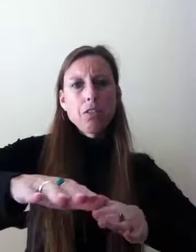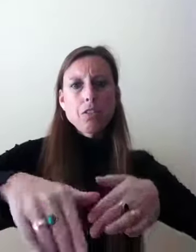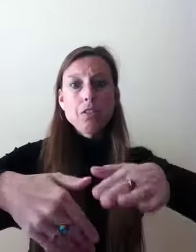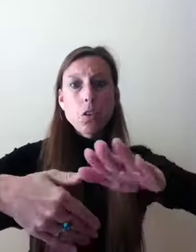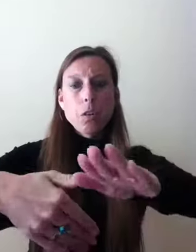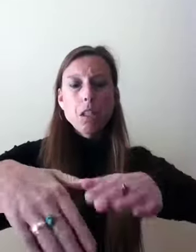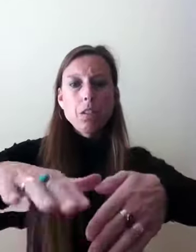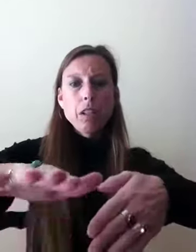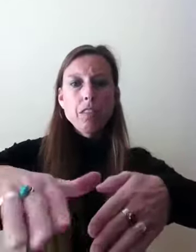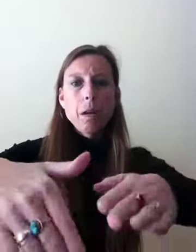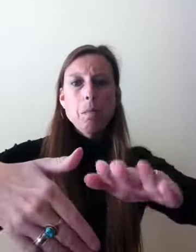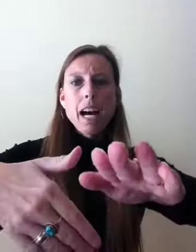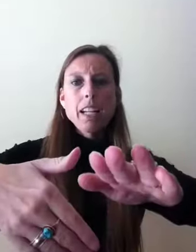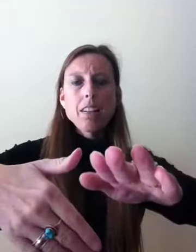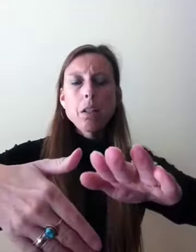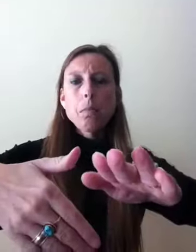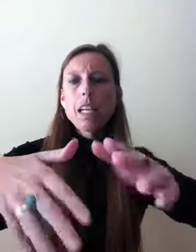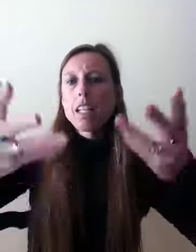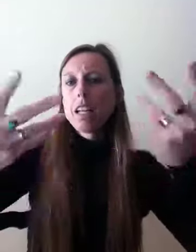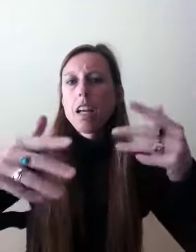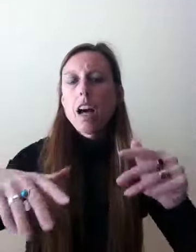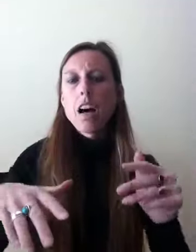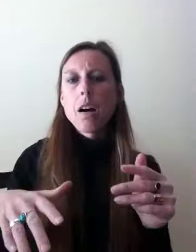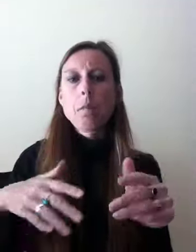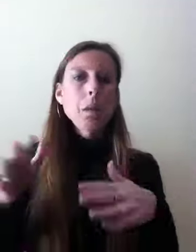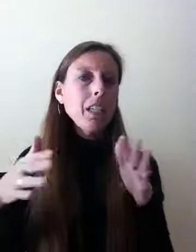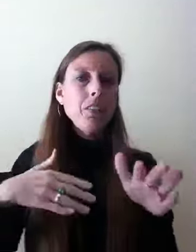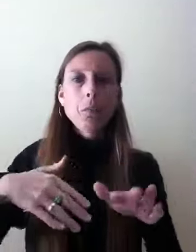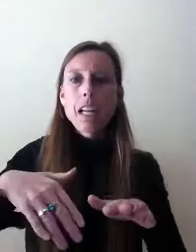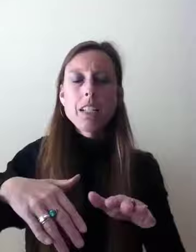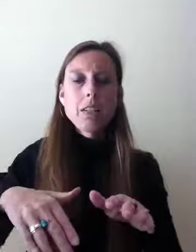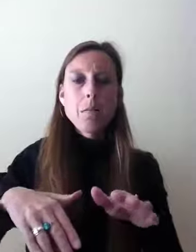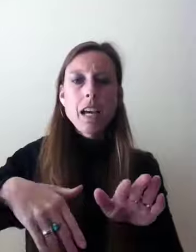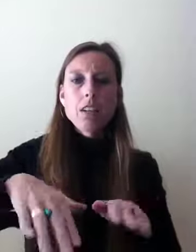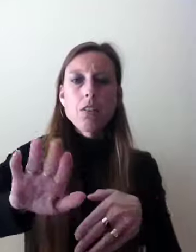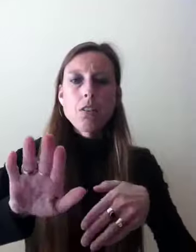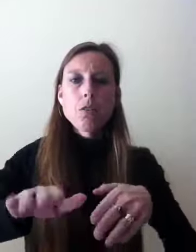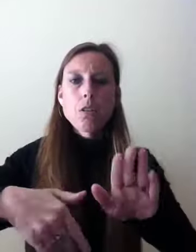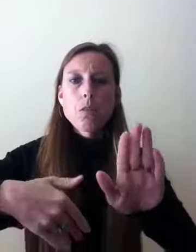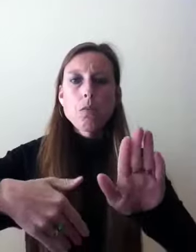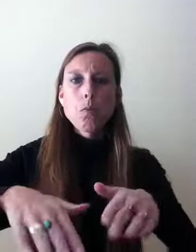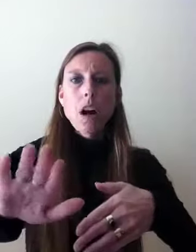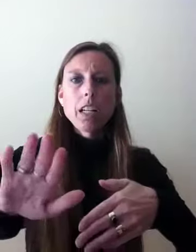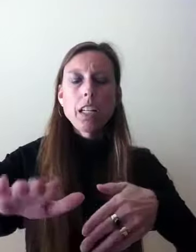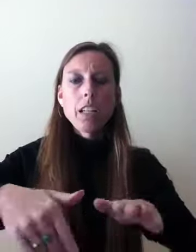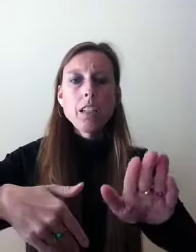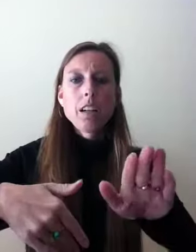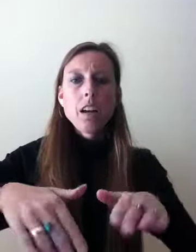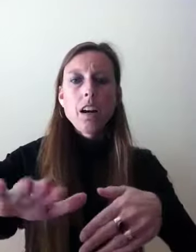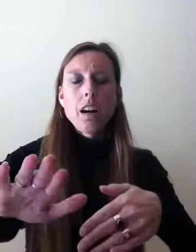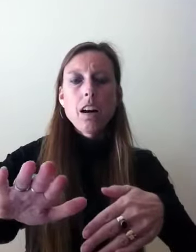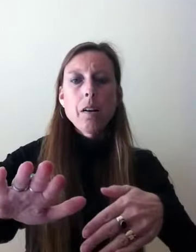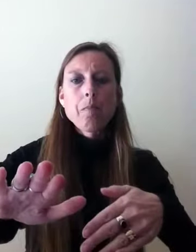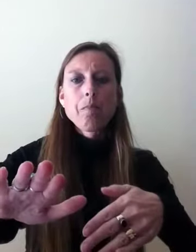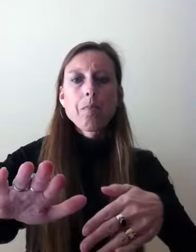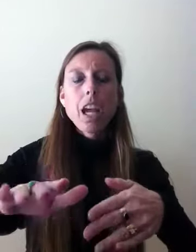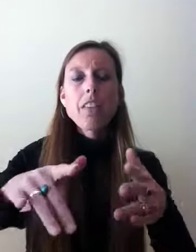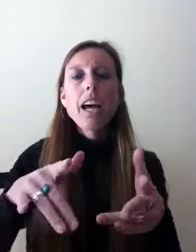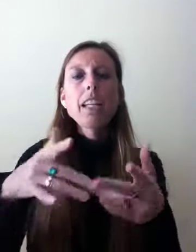them forward away from my body a little bit, but either way, it doesn't matter. So just walking. And then if